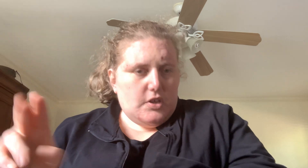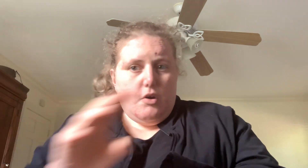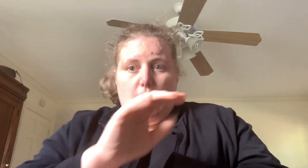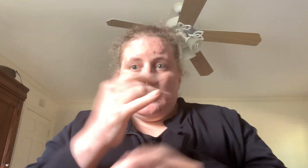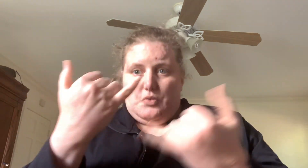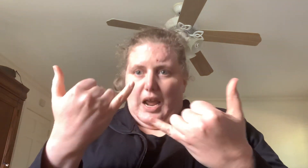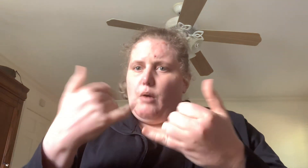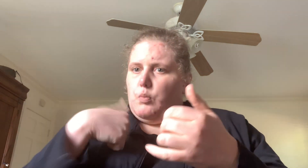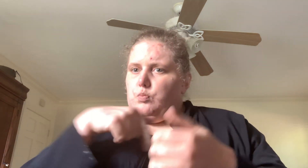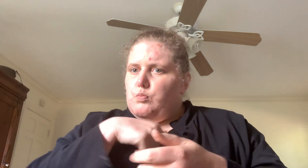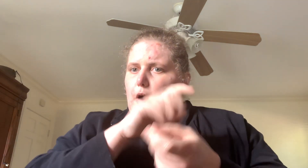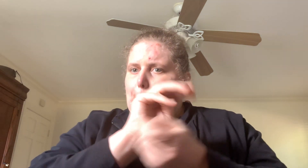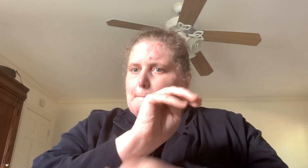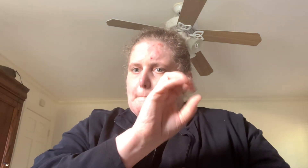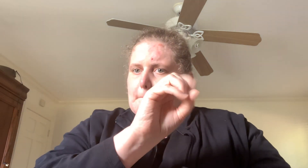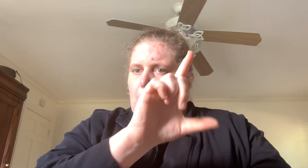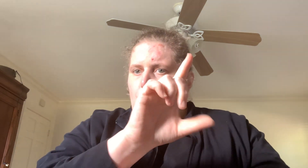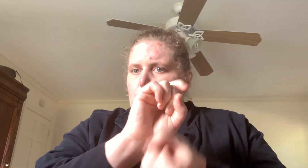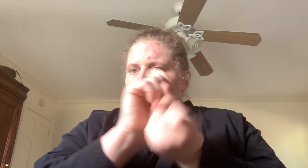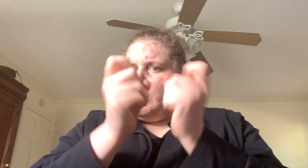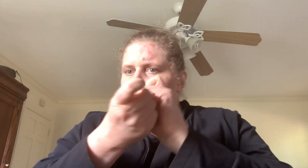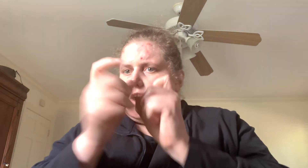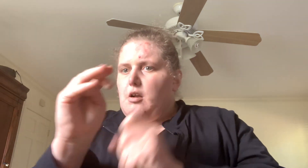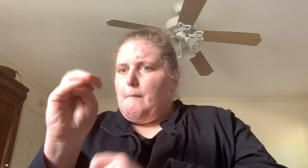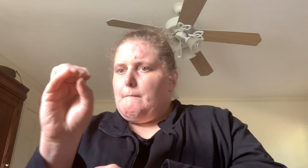moles. So we're going to insert our given,